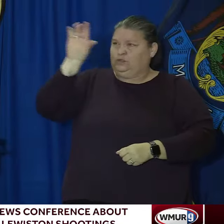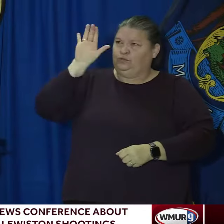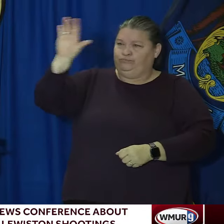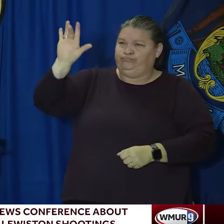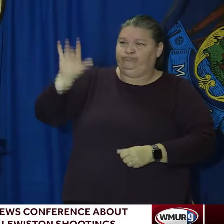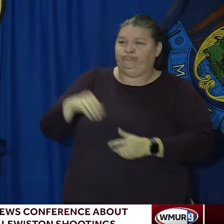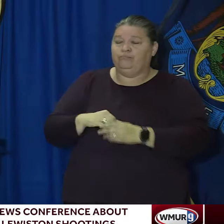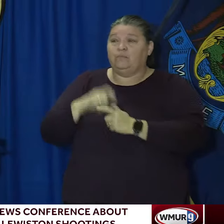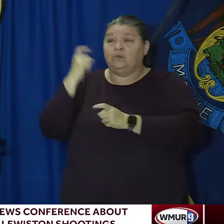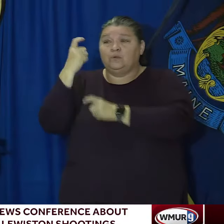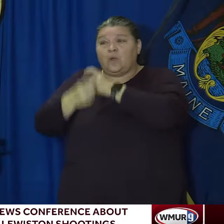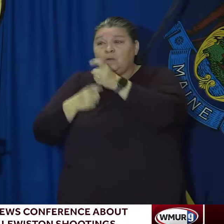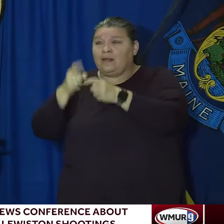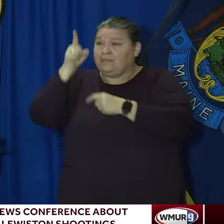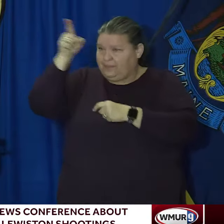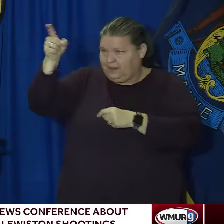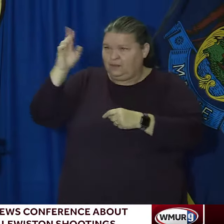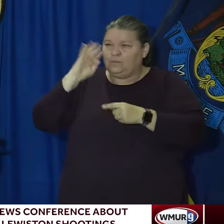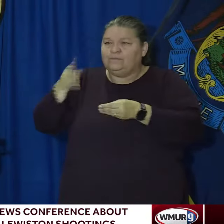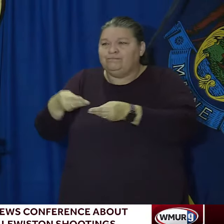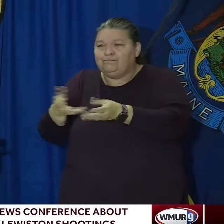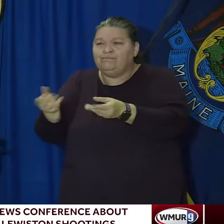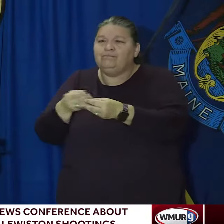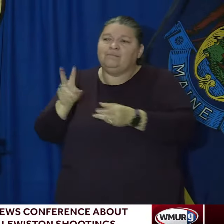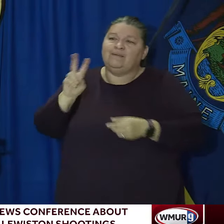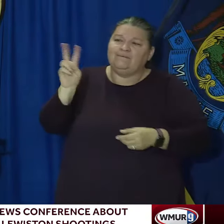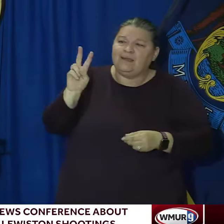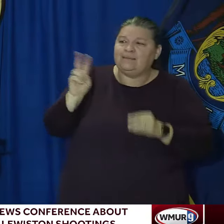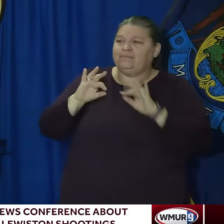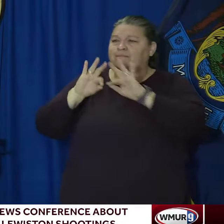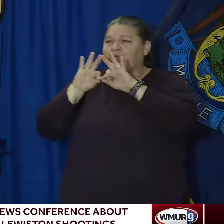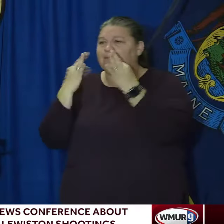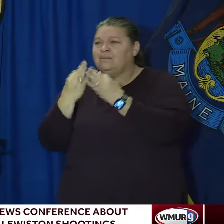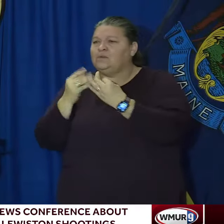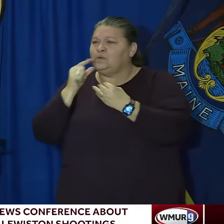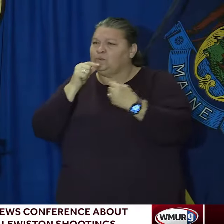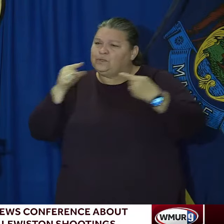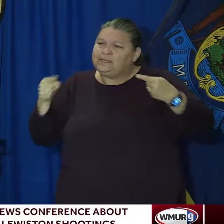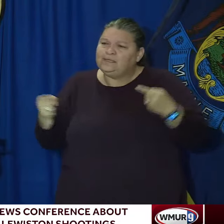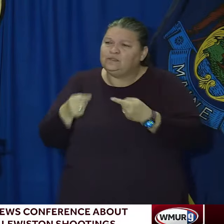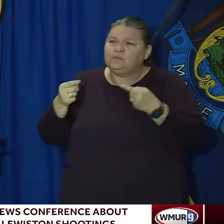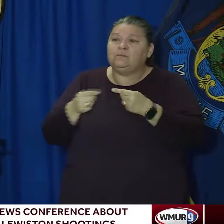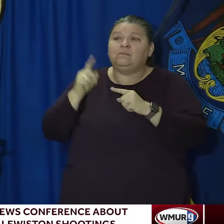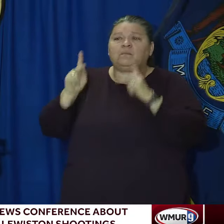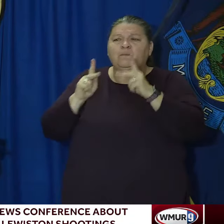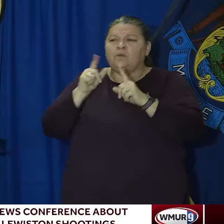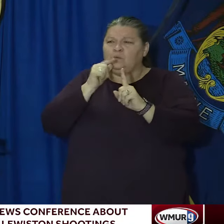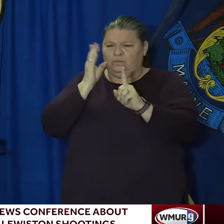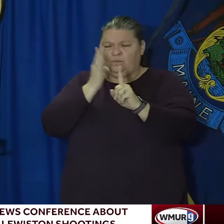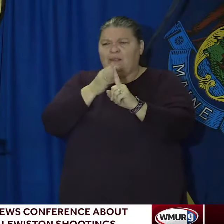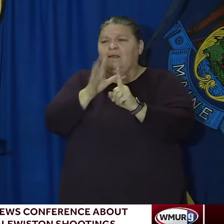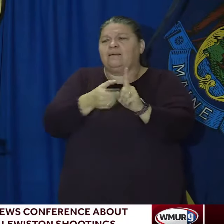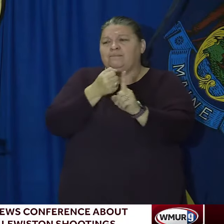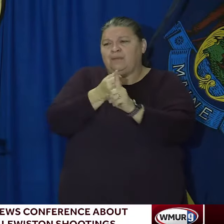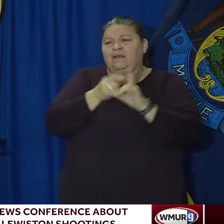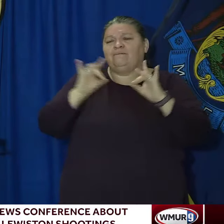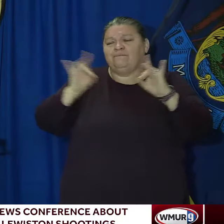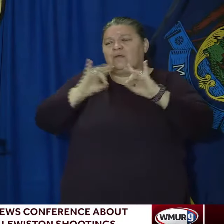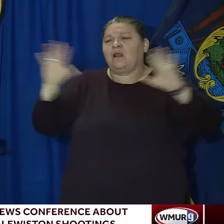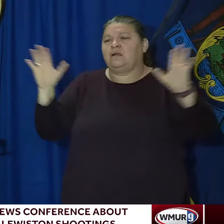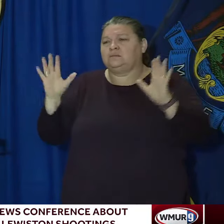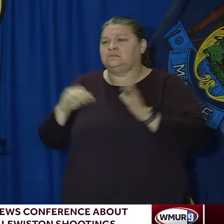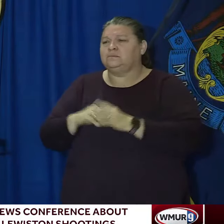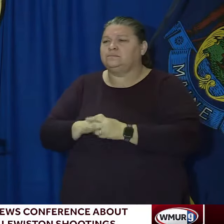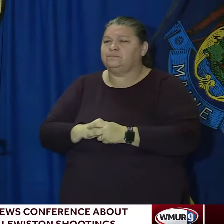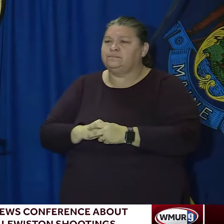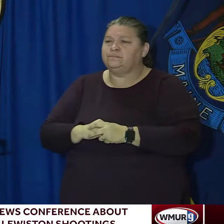families of victims and those who were injured and those directly impacted by the violence. I urge